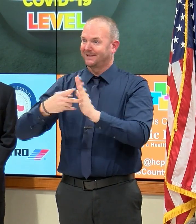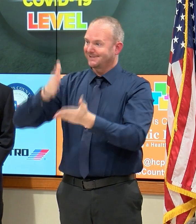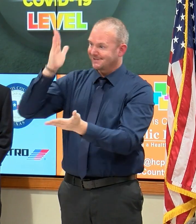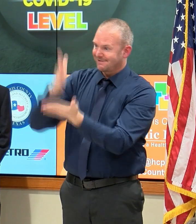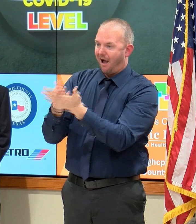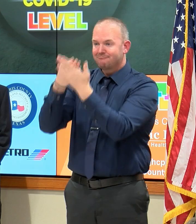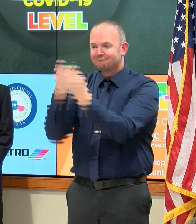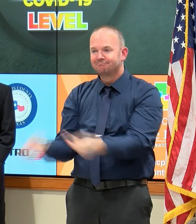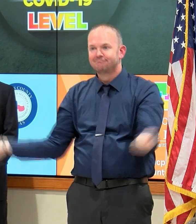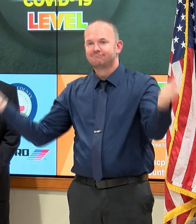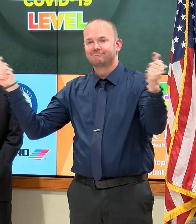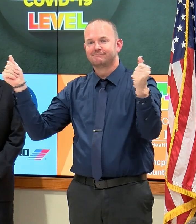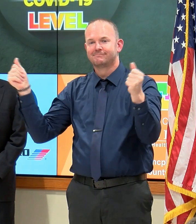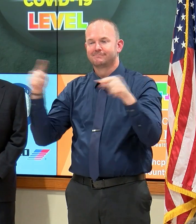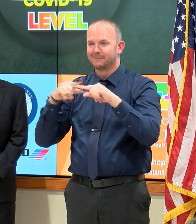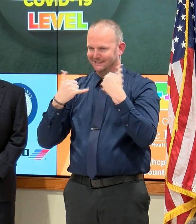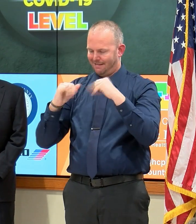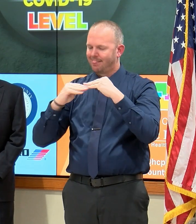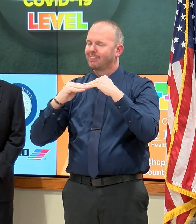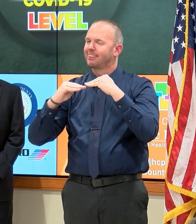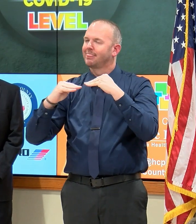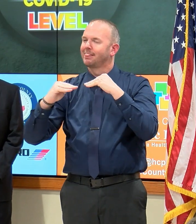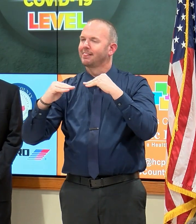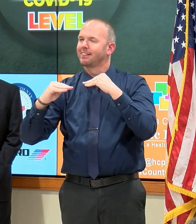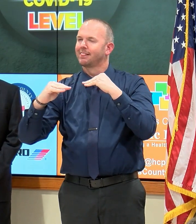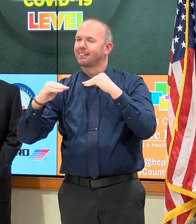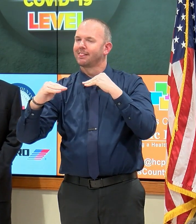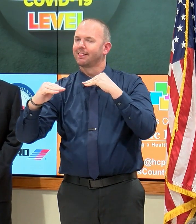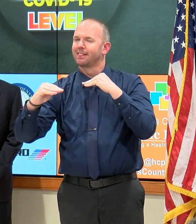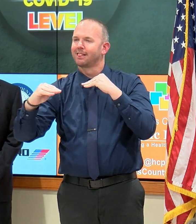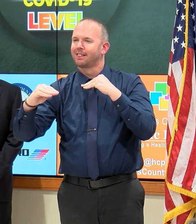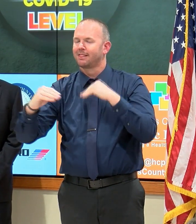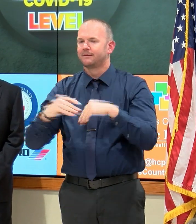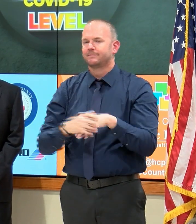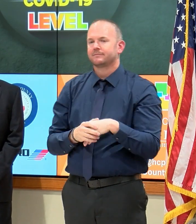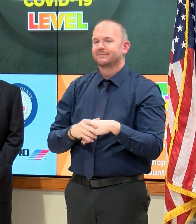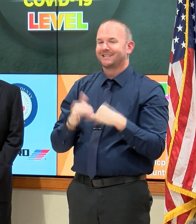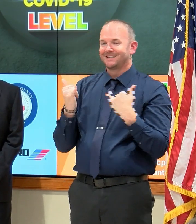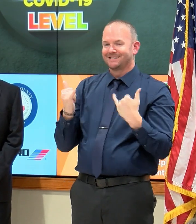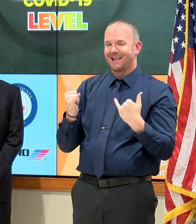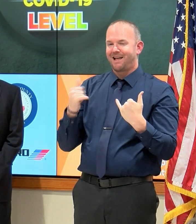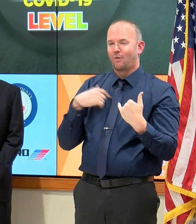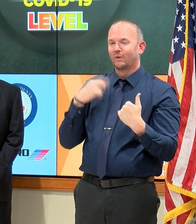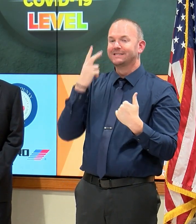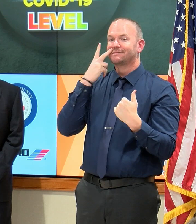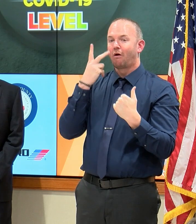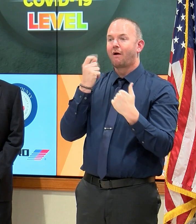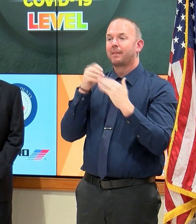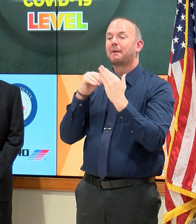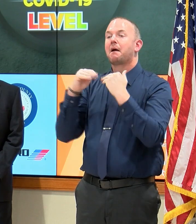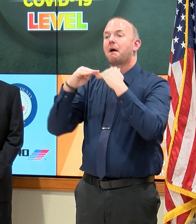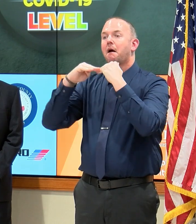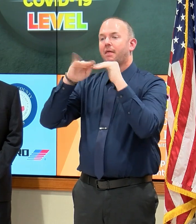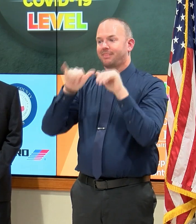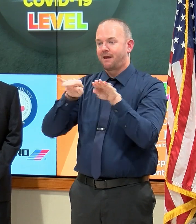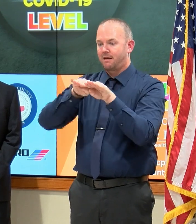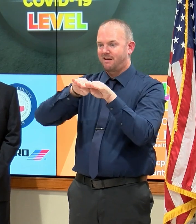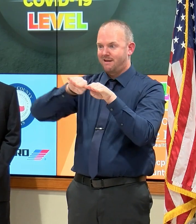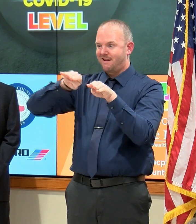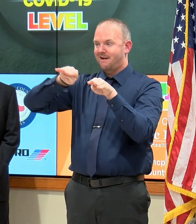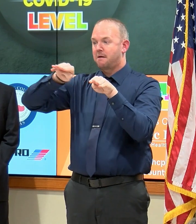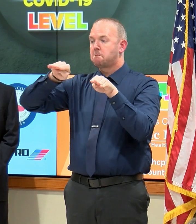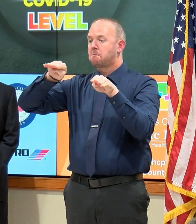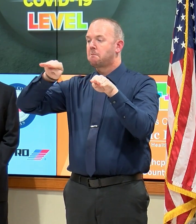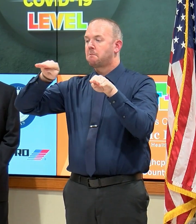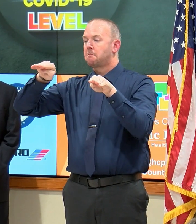virus, but we had flattened the curve. And we were starting to see some good